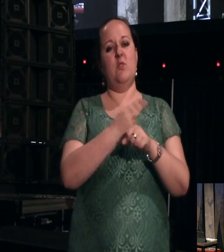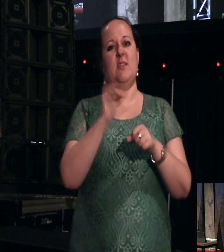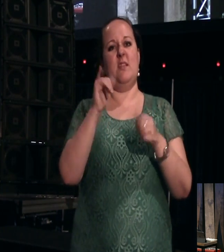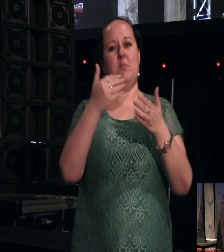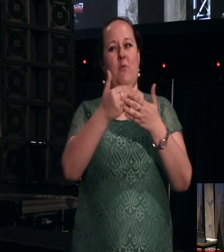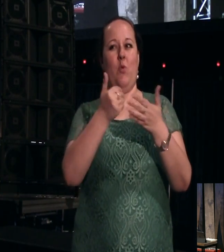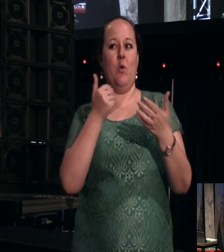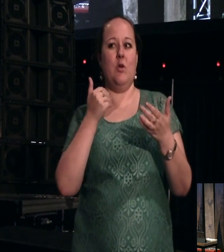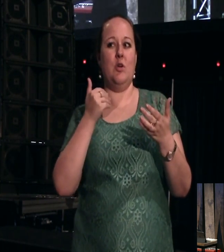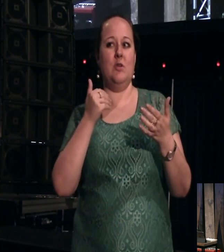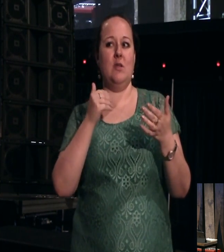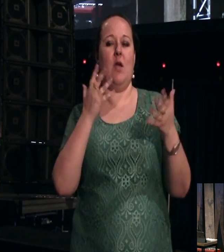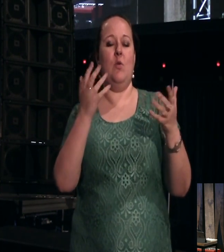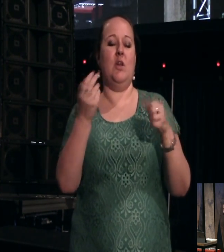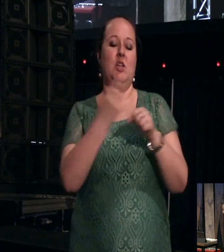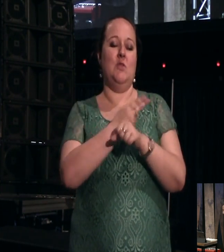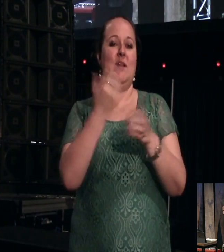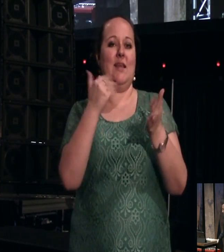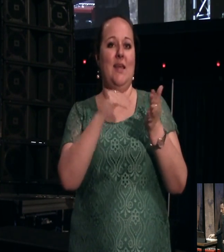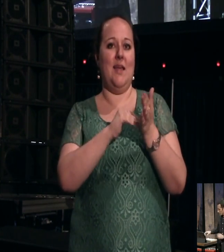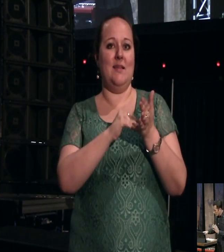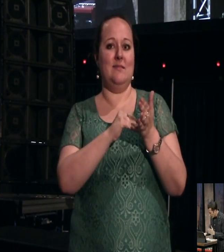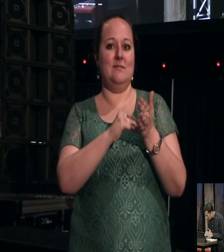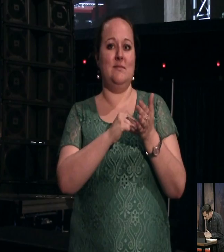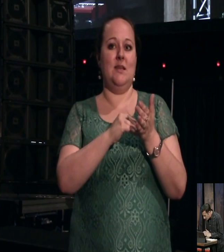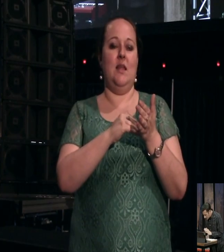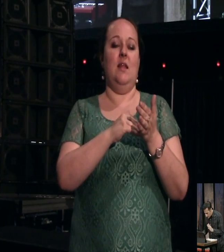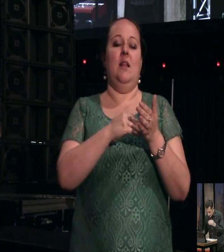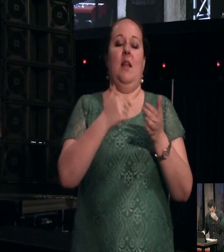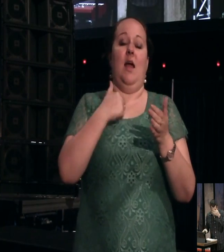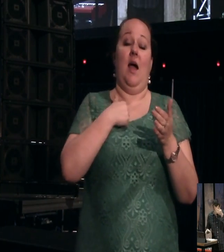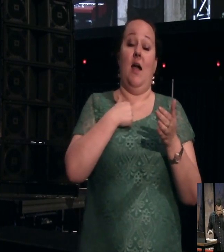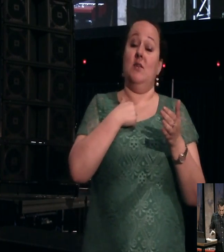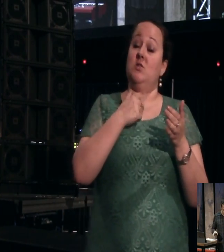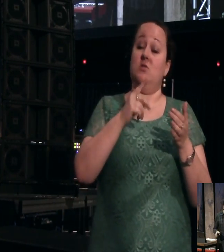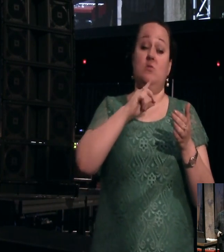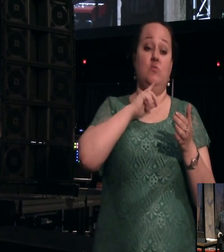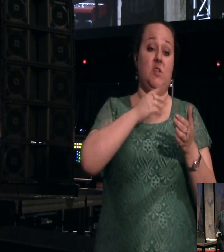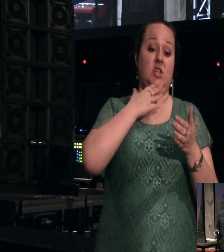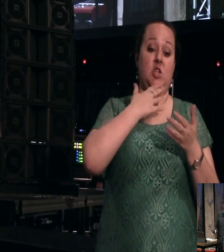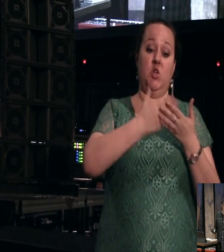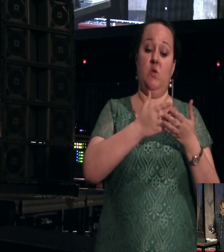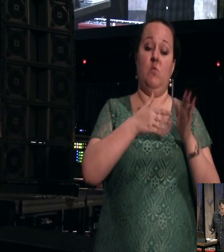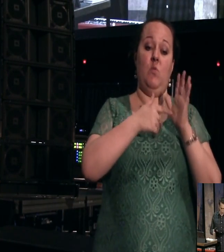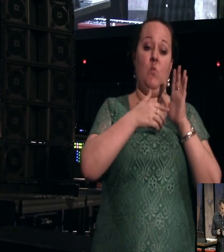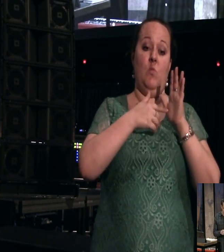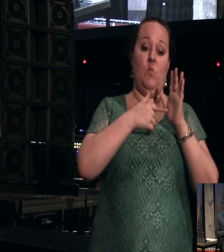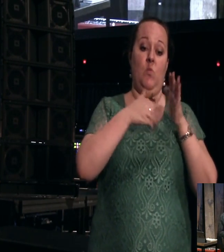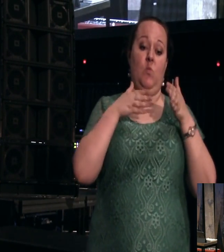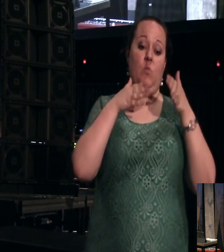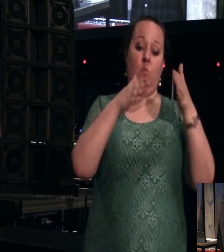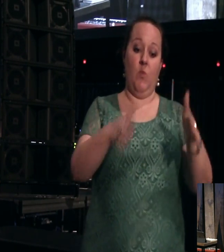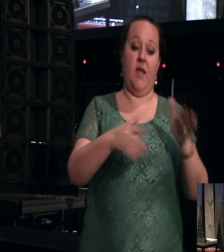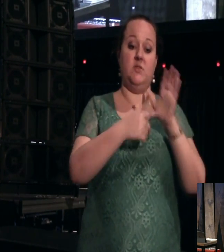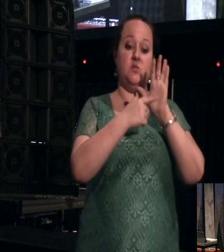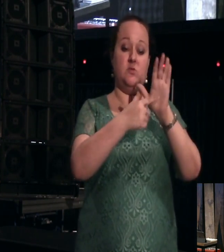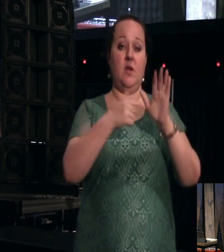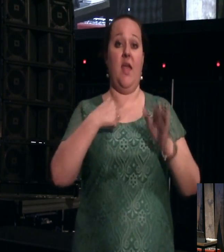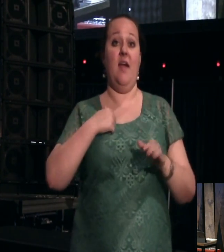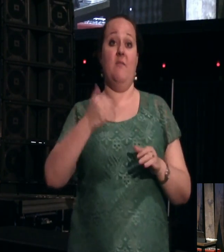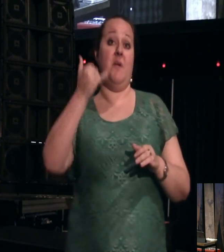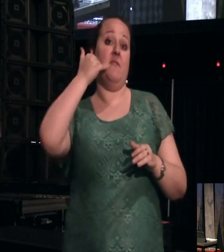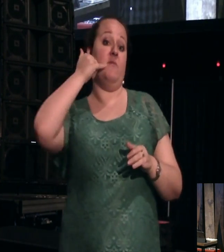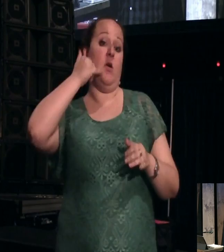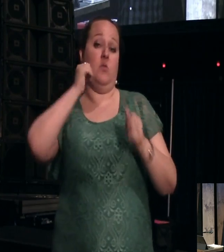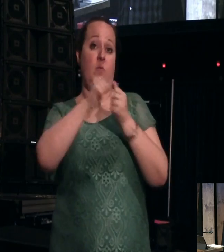Jesus. I've used this illustration already once this year. I want to use it again because I don't know a better way to just unpack it